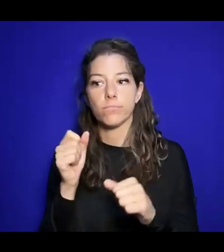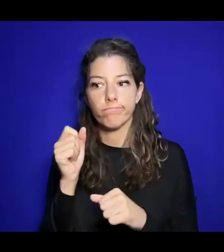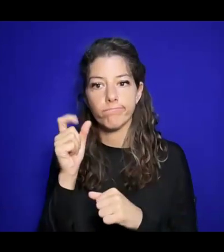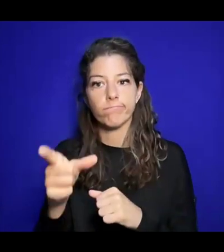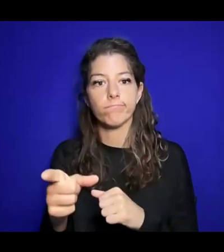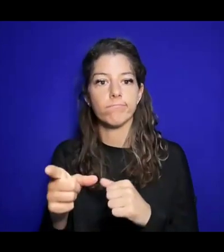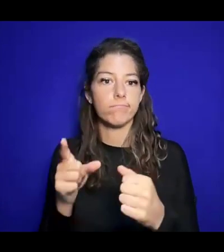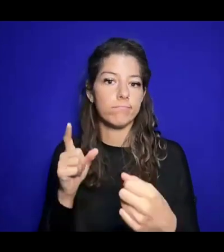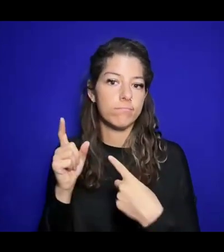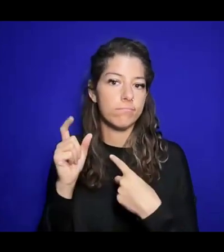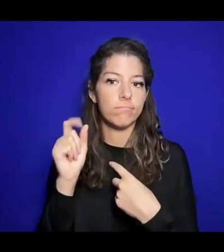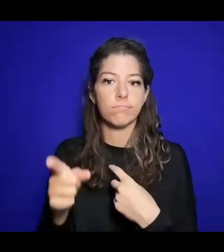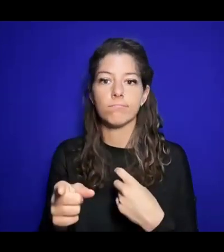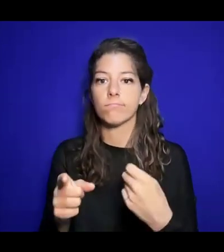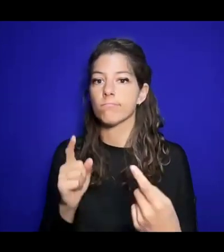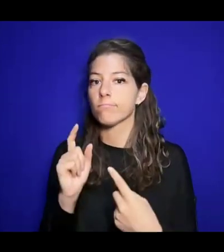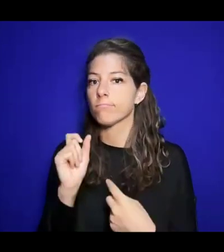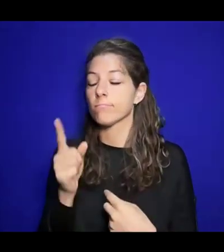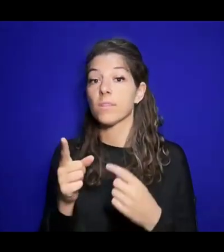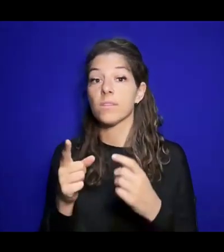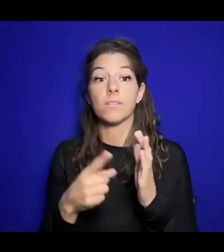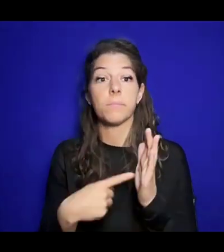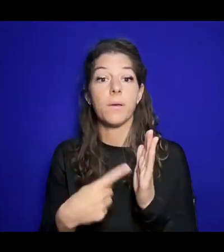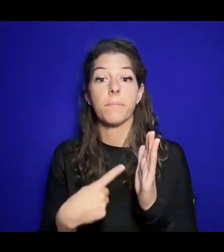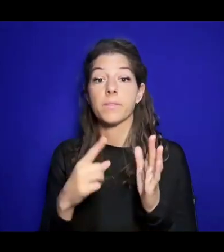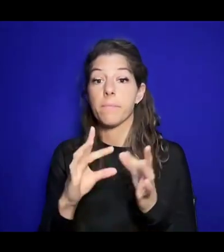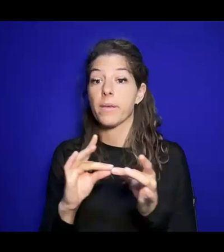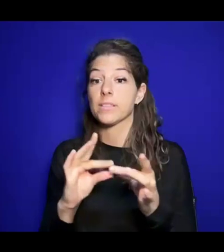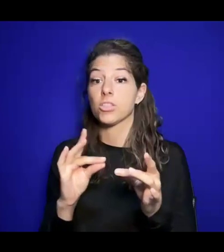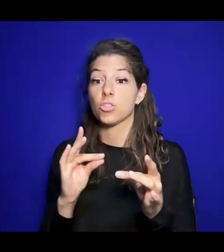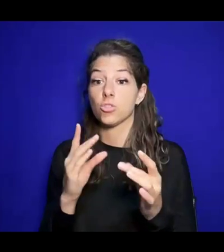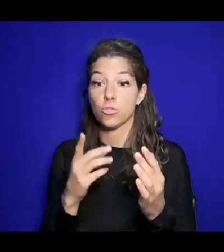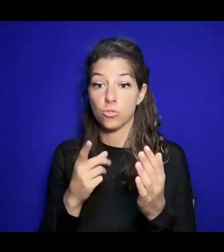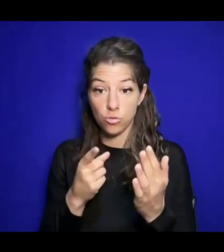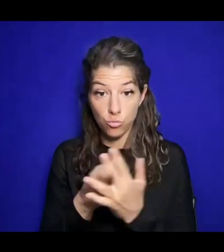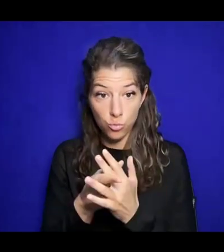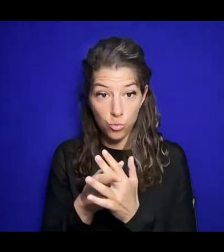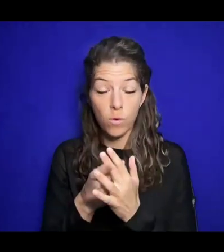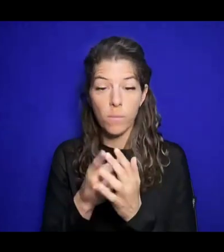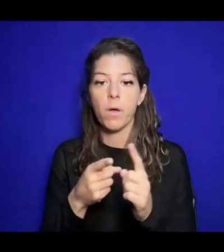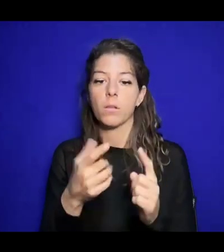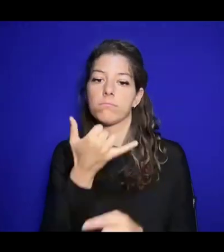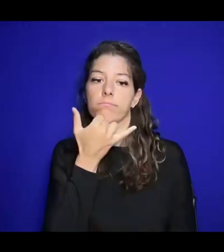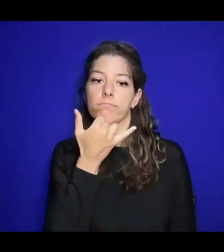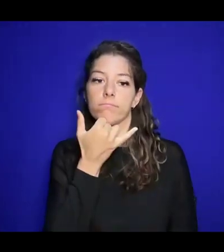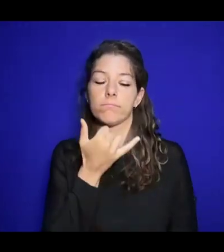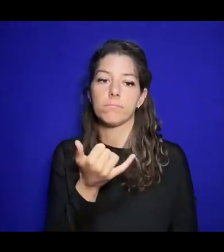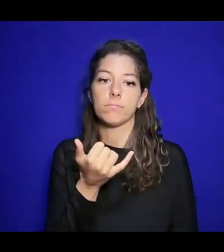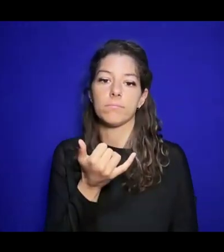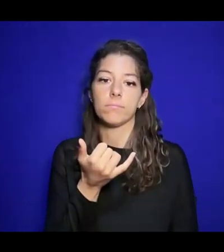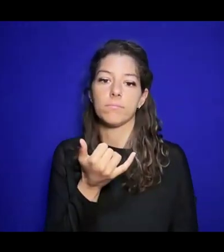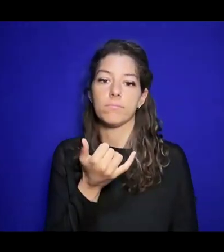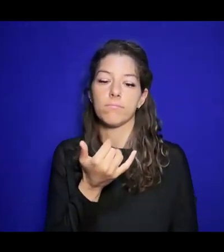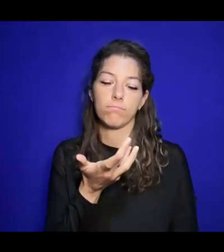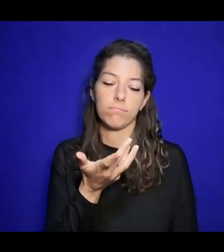message through, and somehow the message is getting through, but incorrectly.